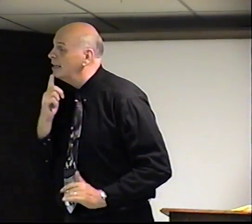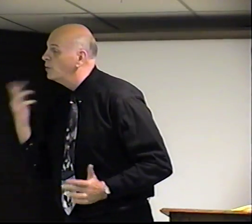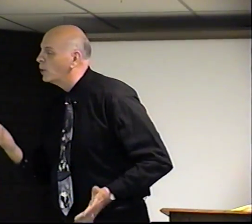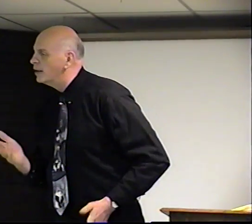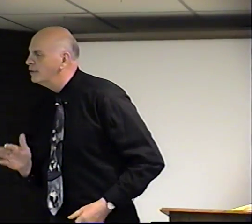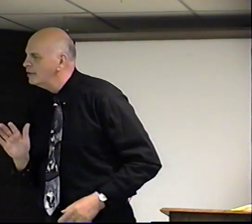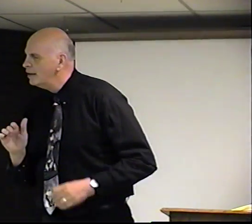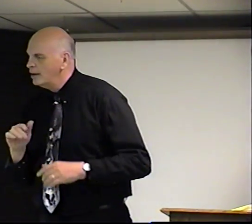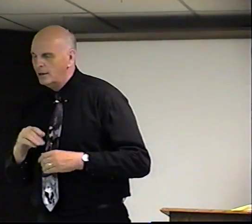I